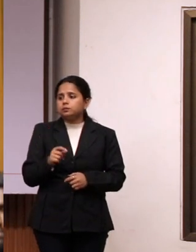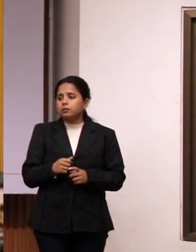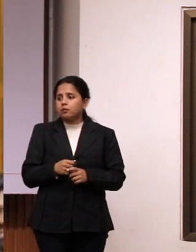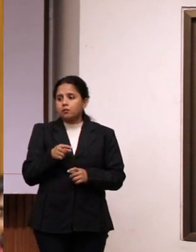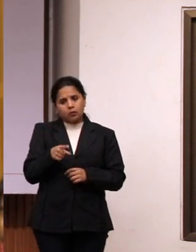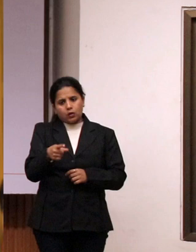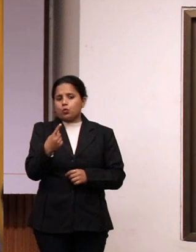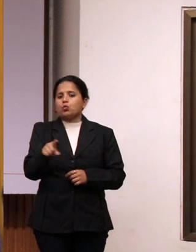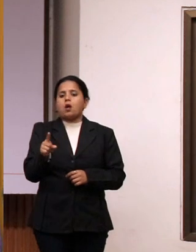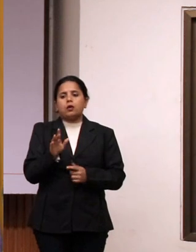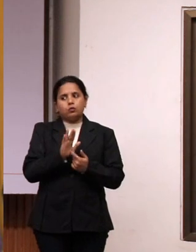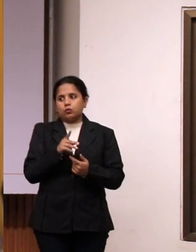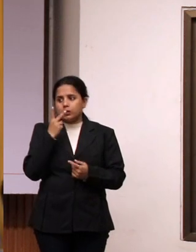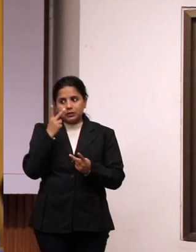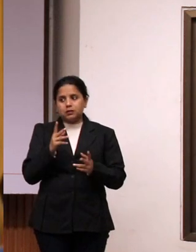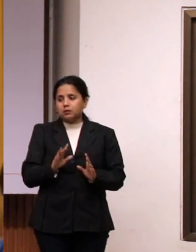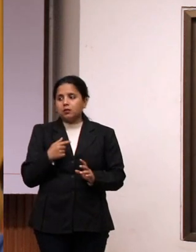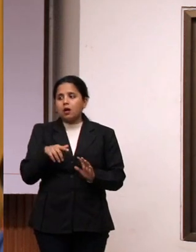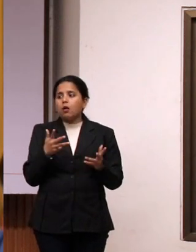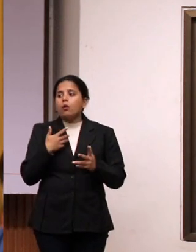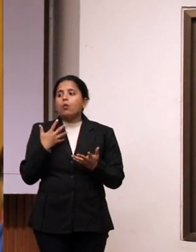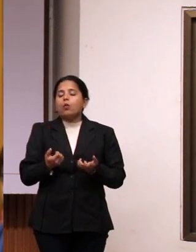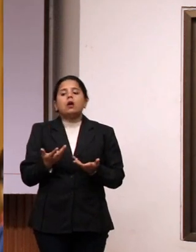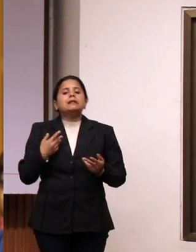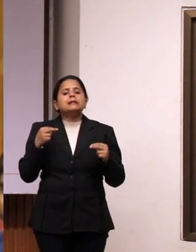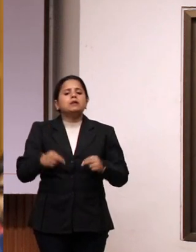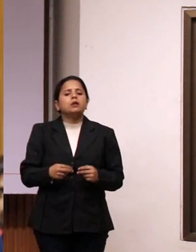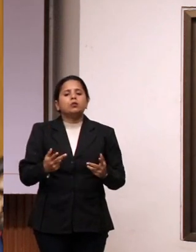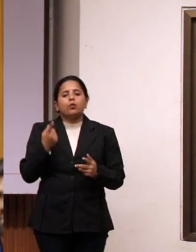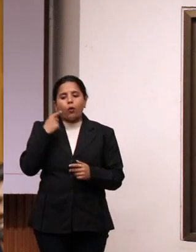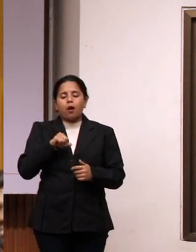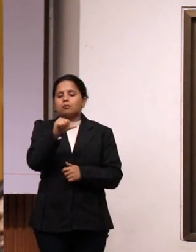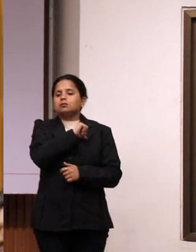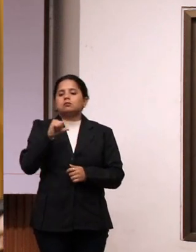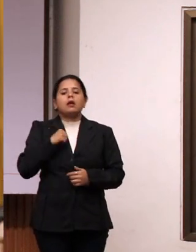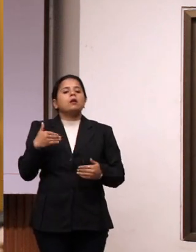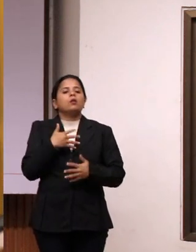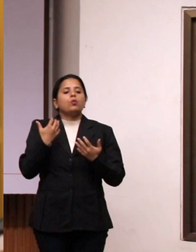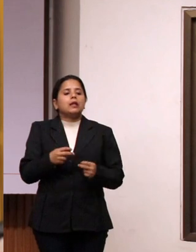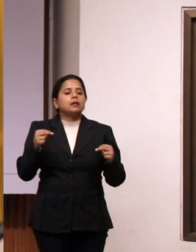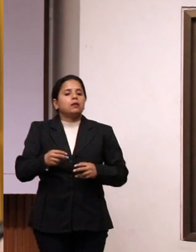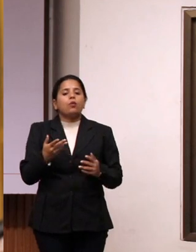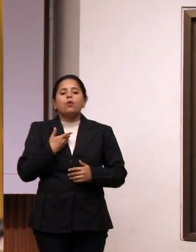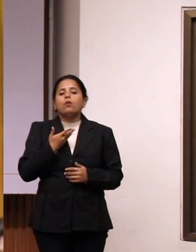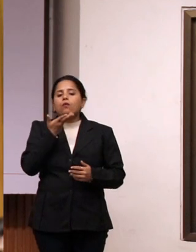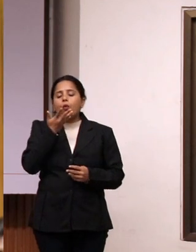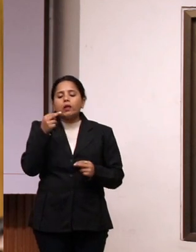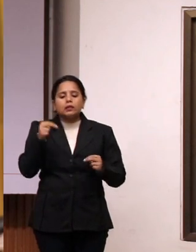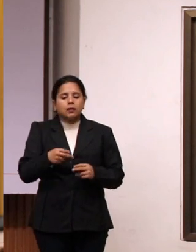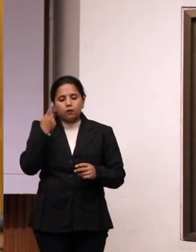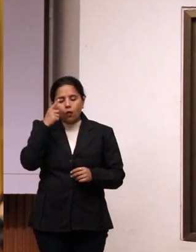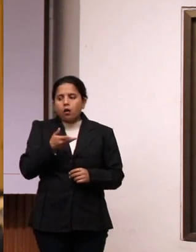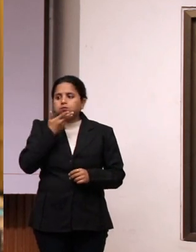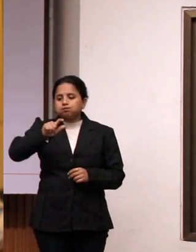It is the right. Look, how much water we require to take a bath? How much water we required